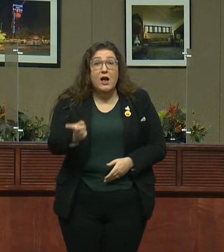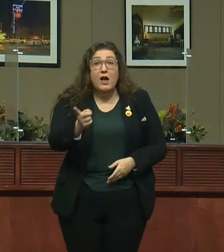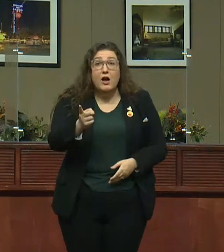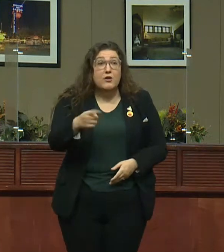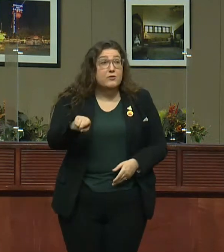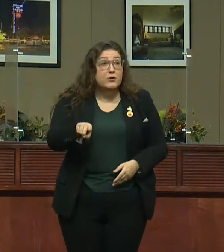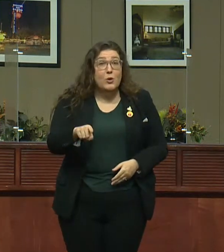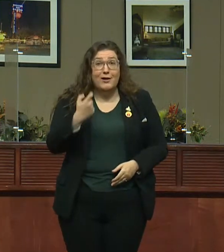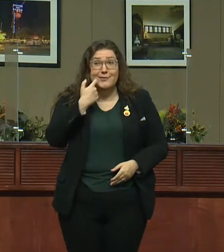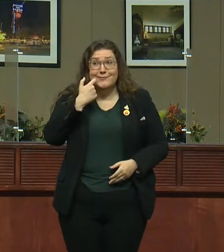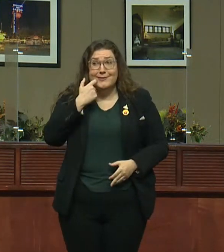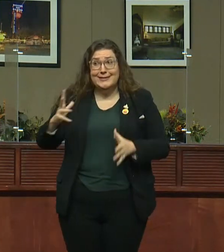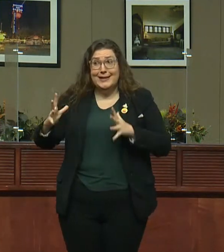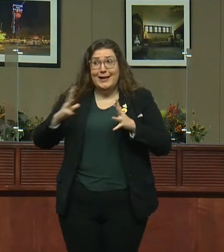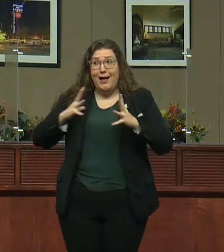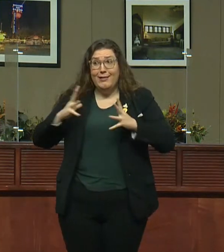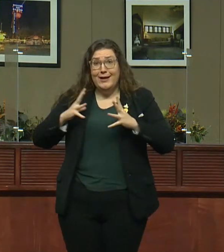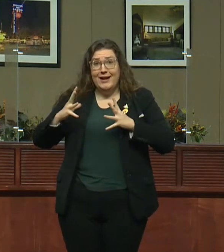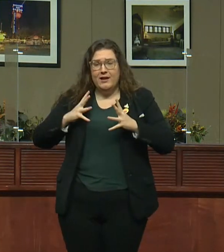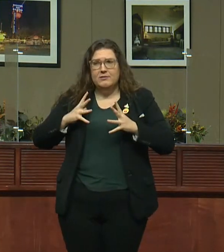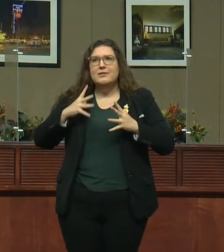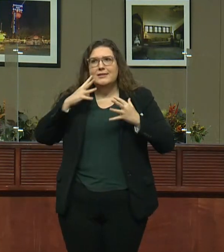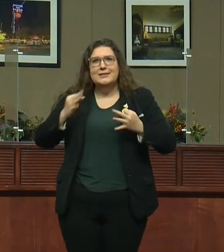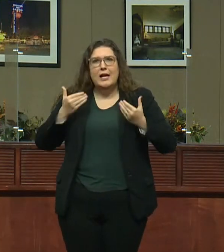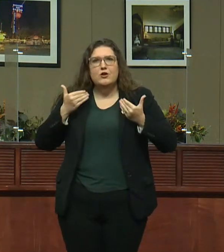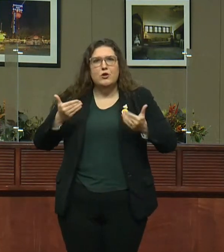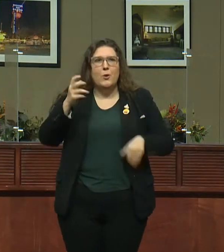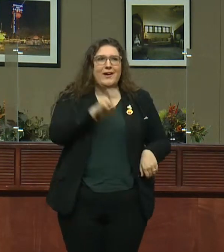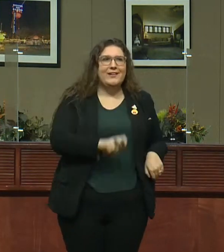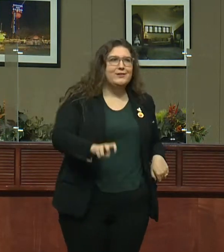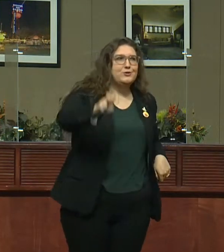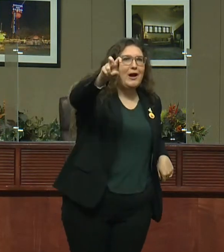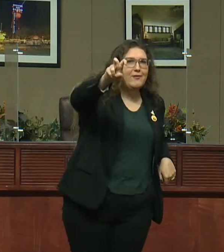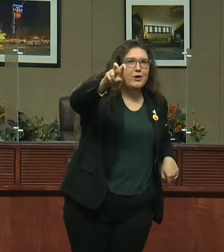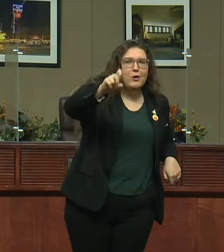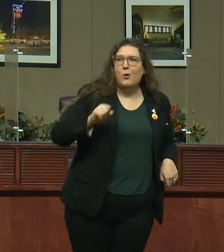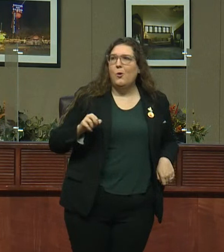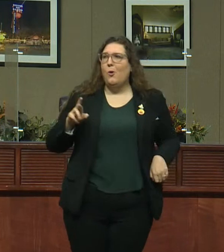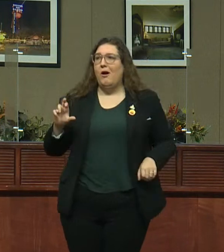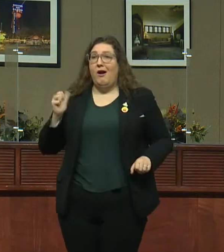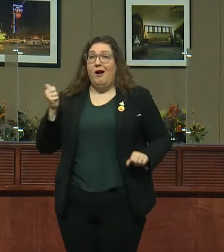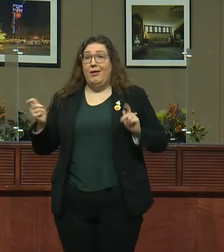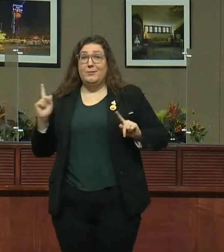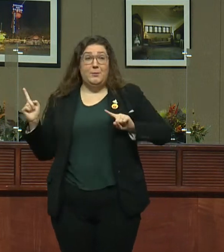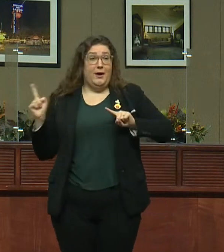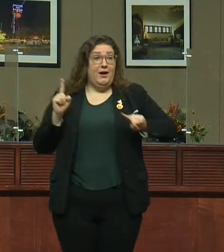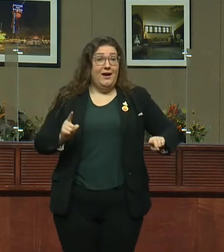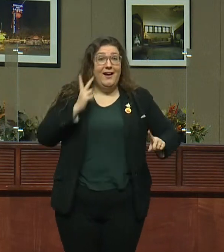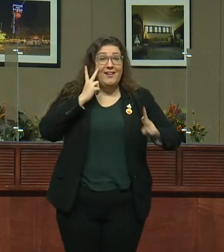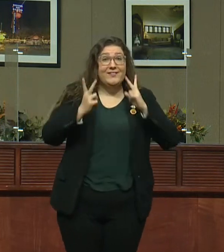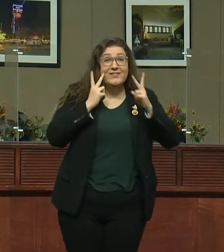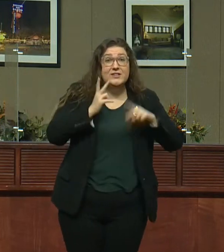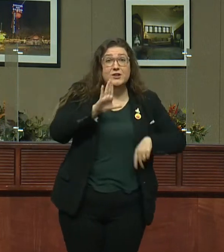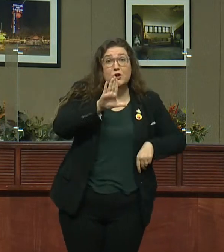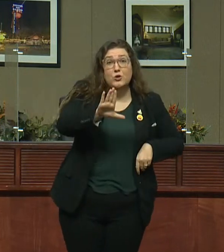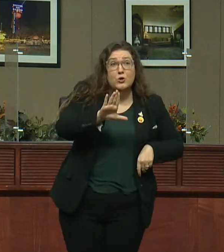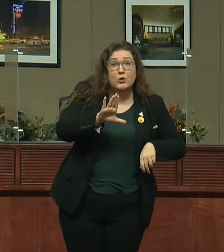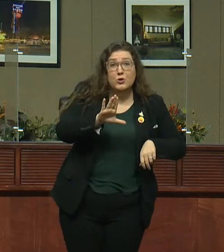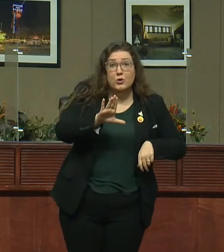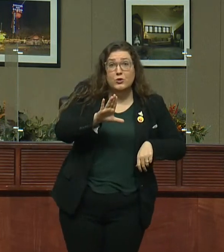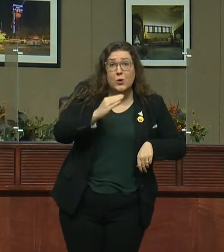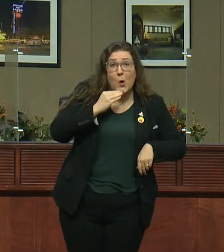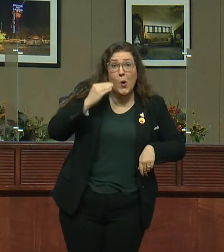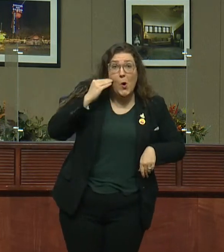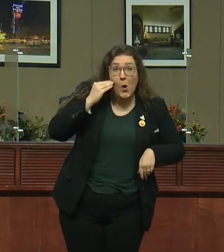holiday outside the county or receive guests from outside the county or have visitors from outside